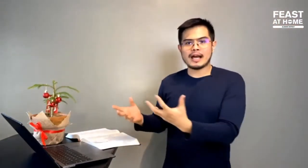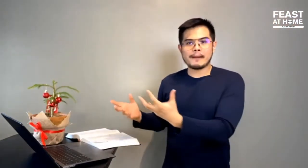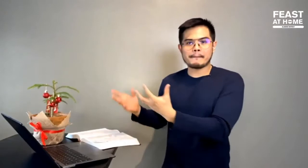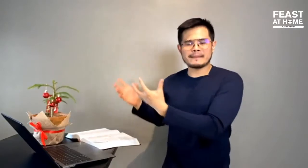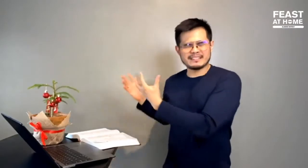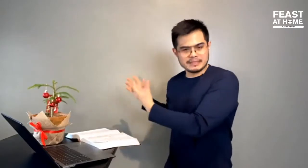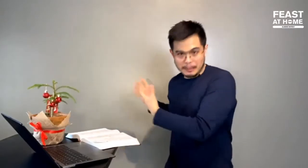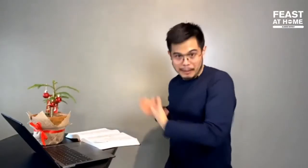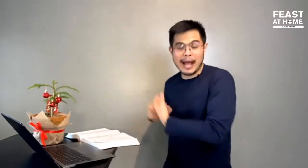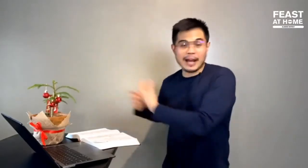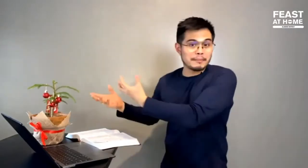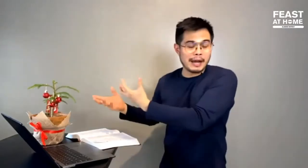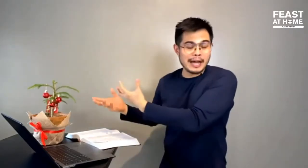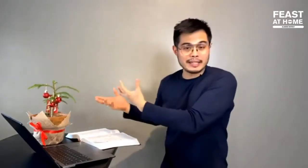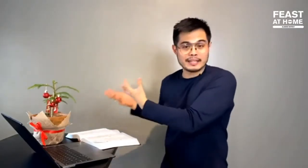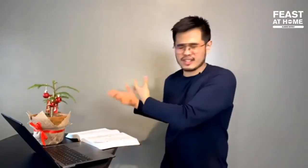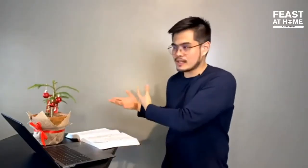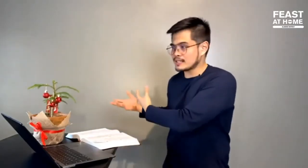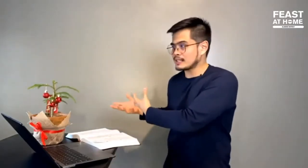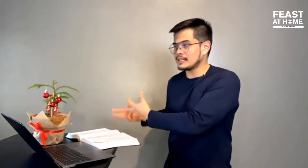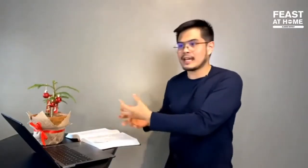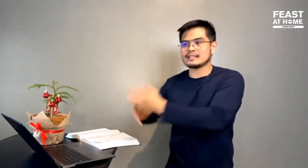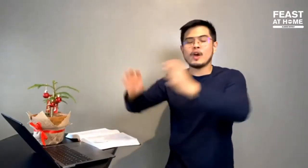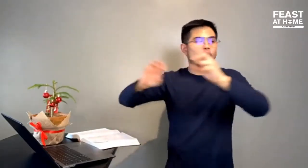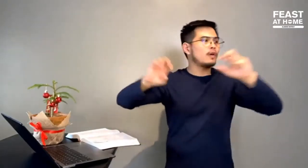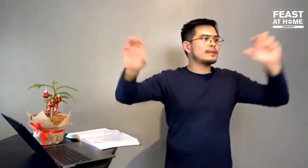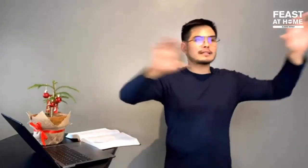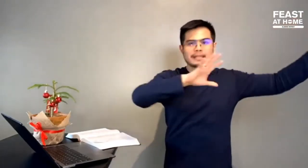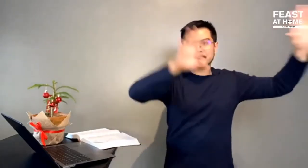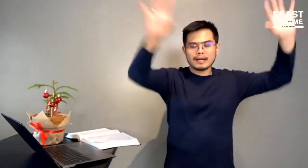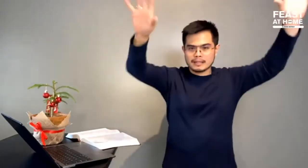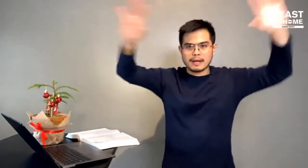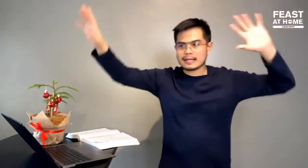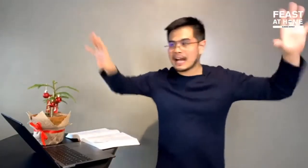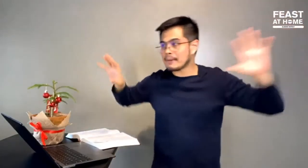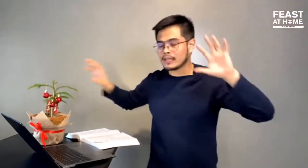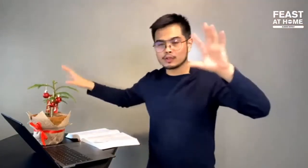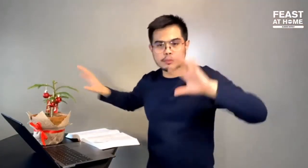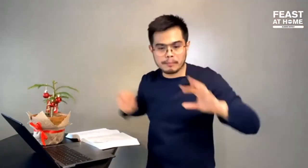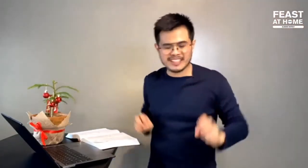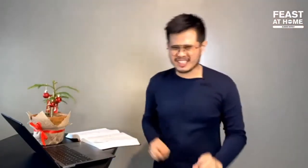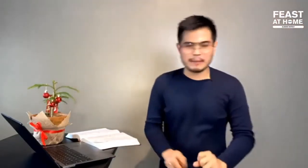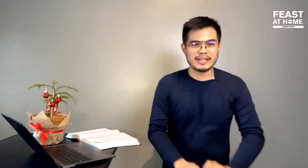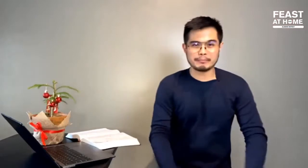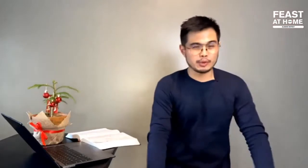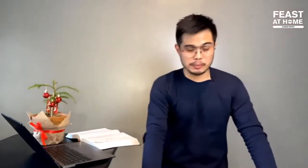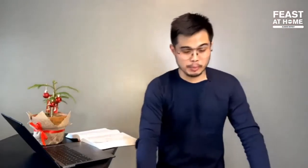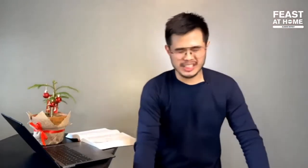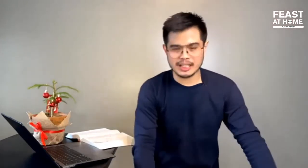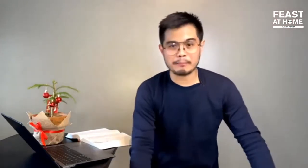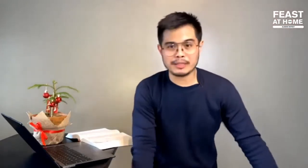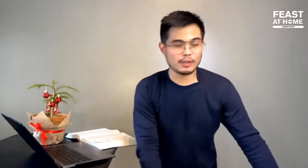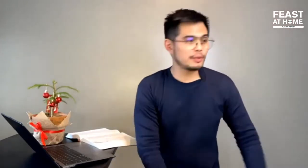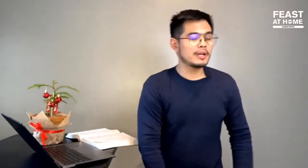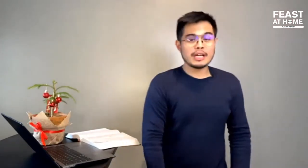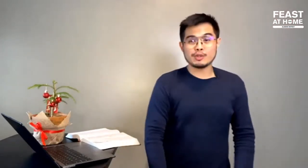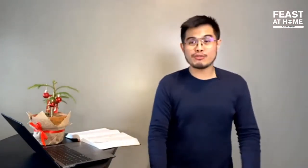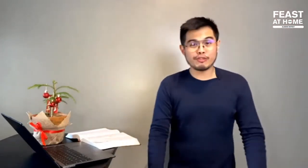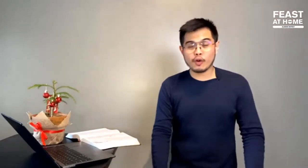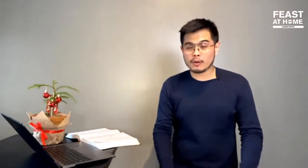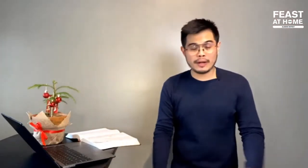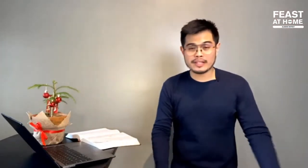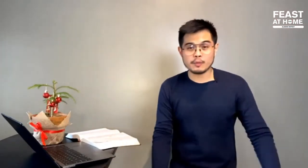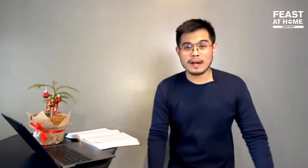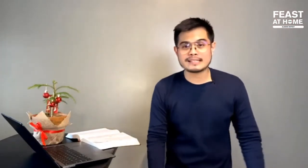Because nabaha nga yung bahay nila just recently, and all their tambak na mga gamit nandun pa. Tapos sabi niya putikan pa daw